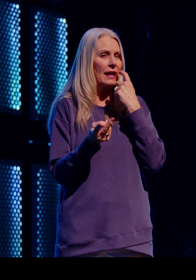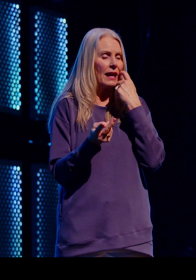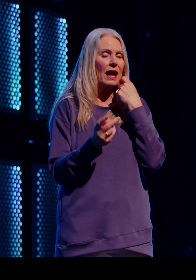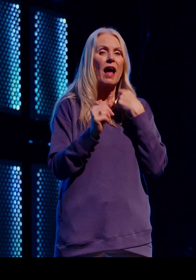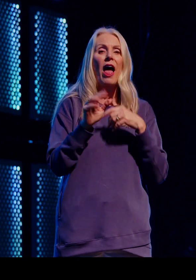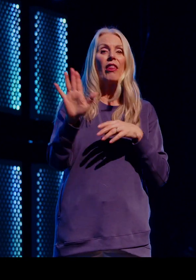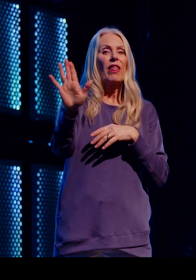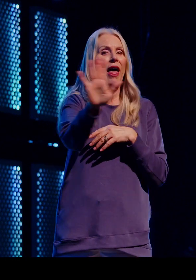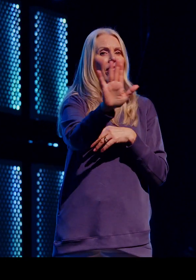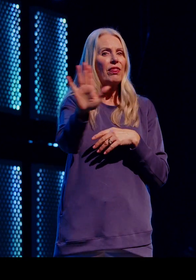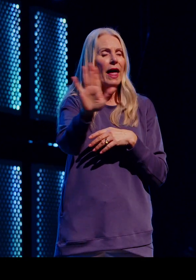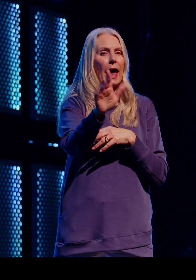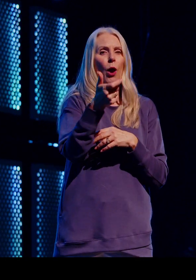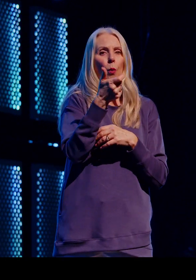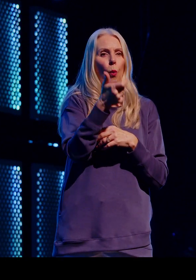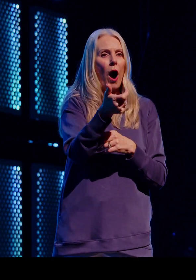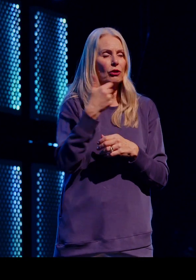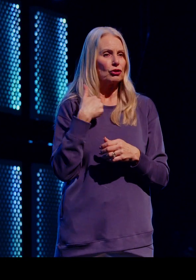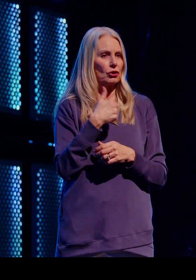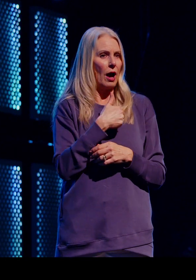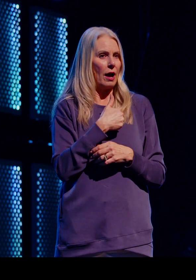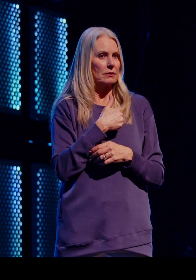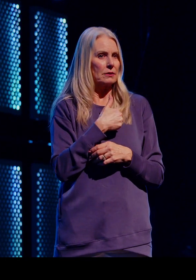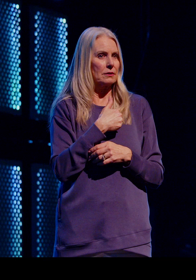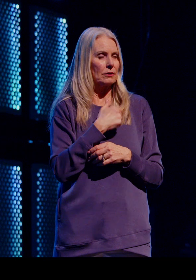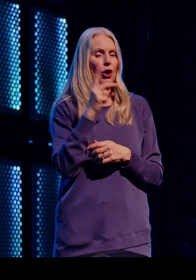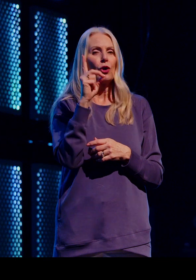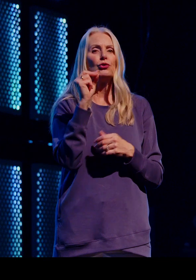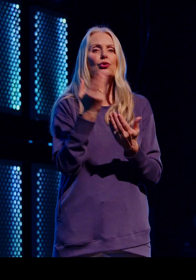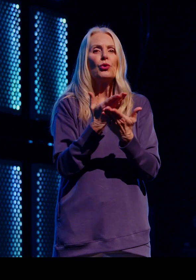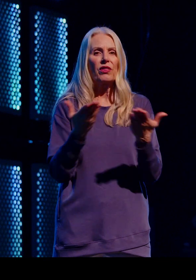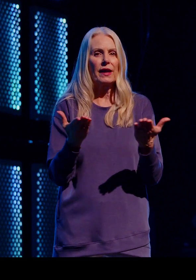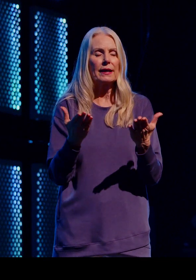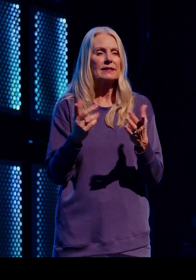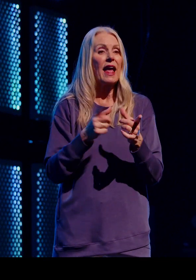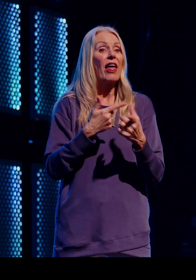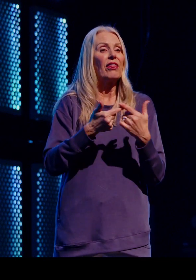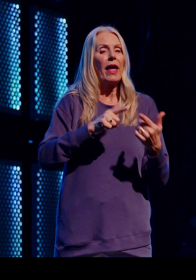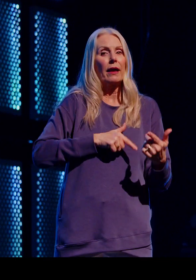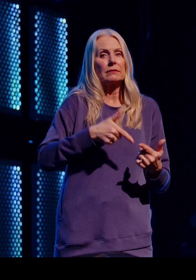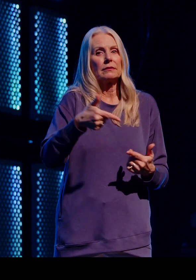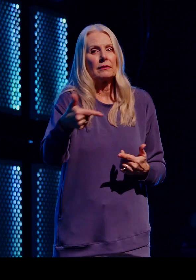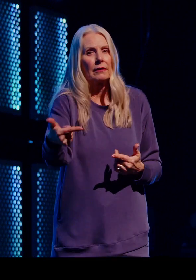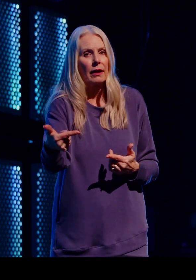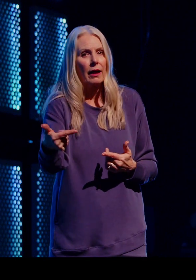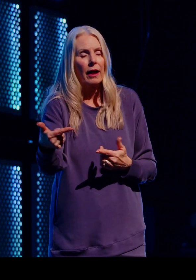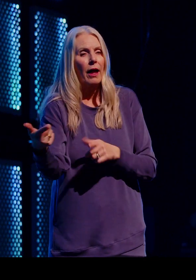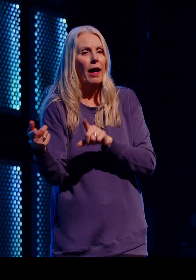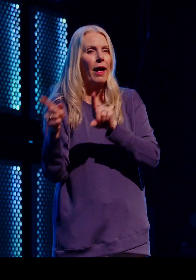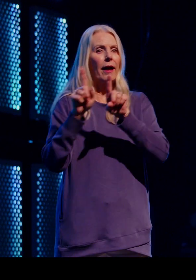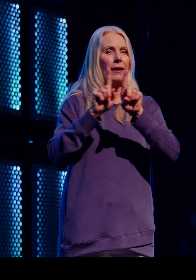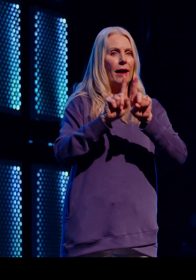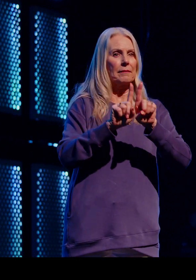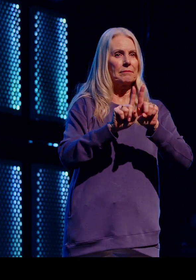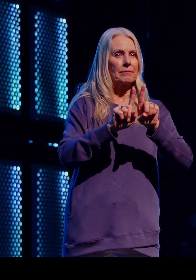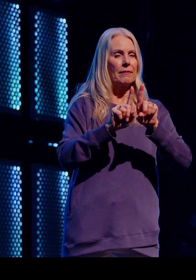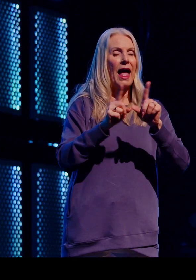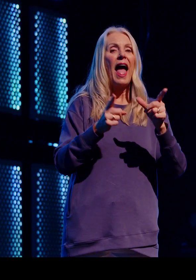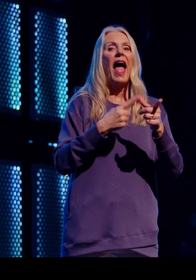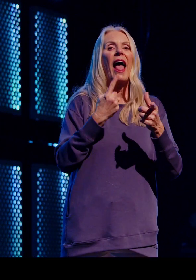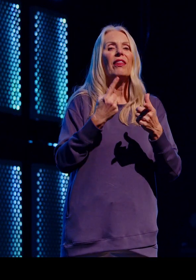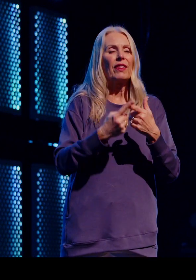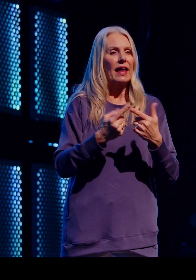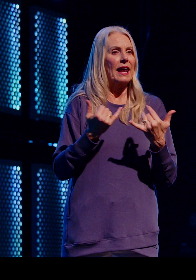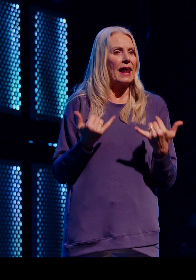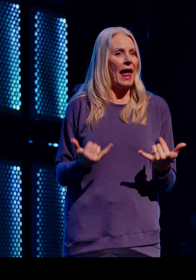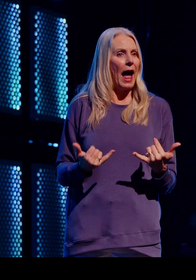is that they got to watch us do things in their communities. Then they did it alongside of us. And then we get to